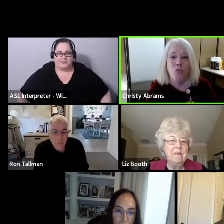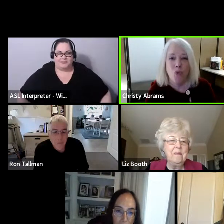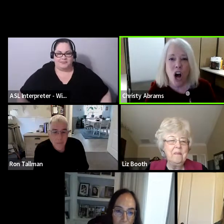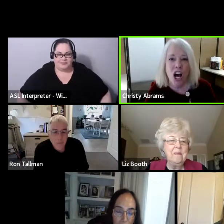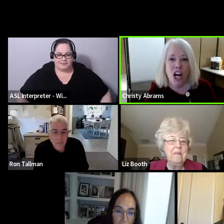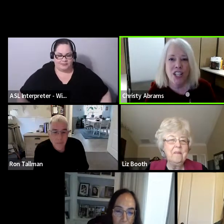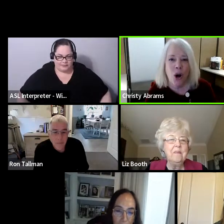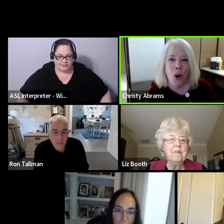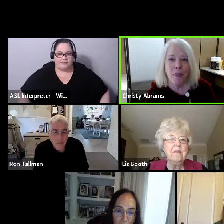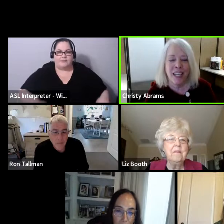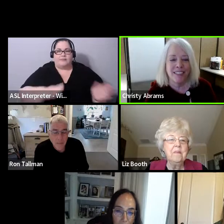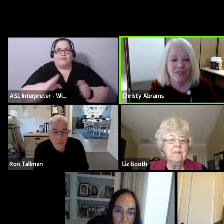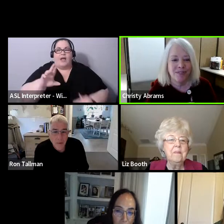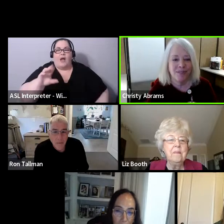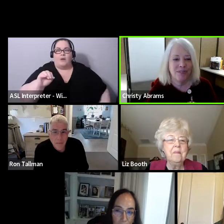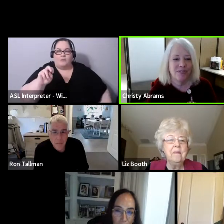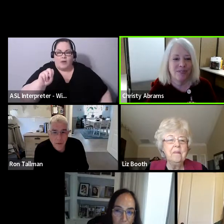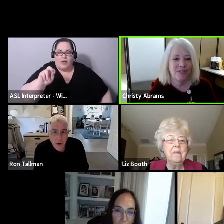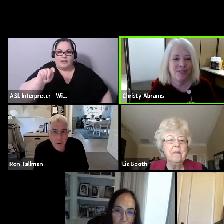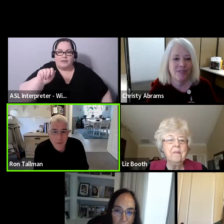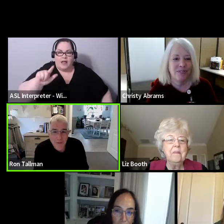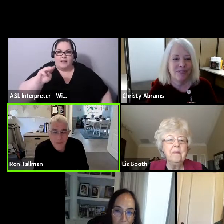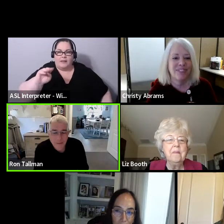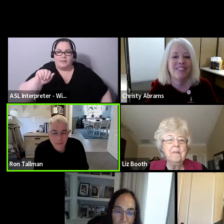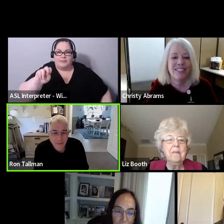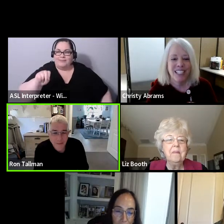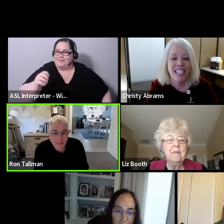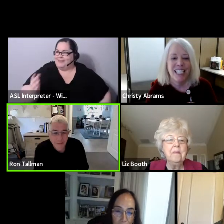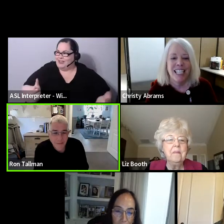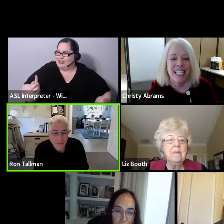And Ron Tallman. Here.